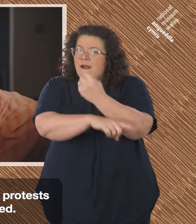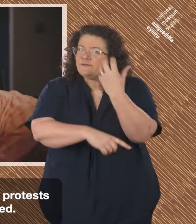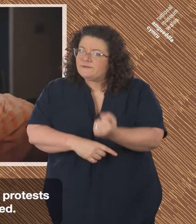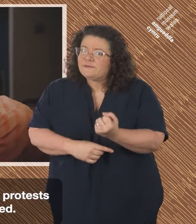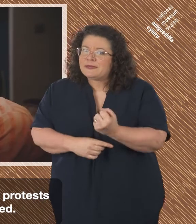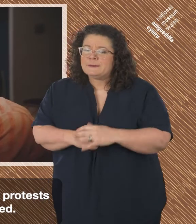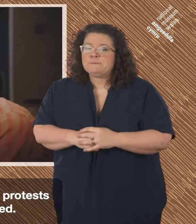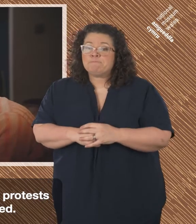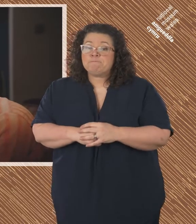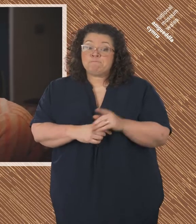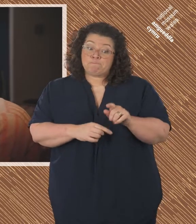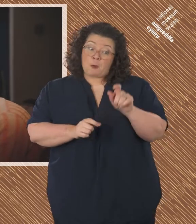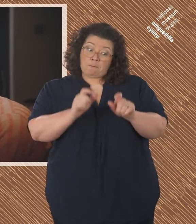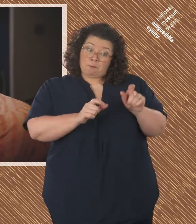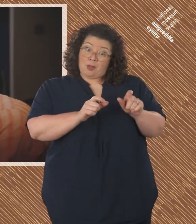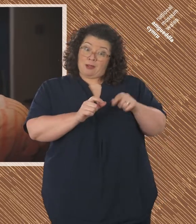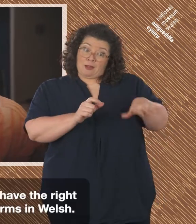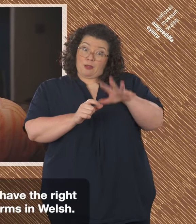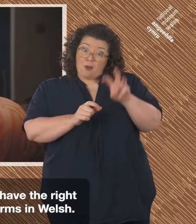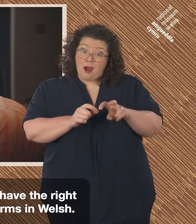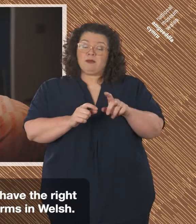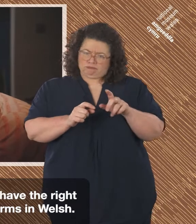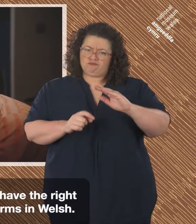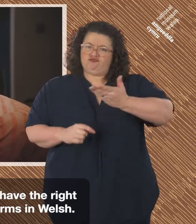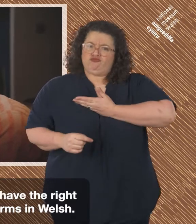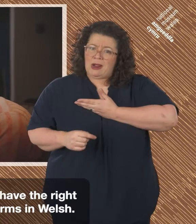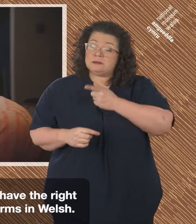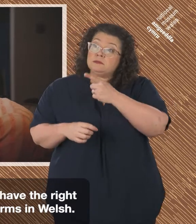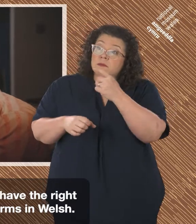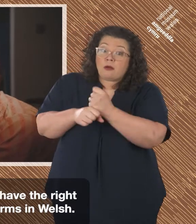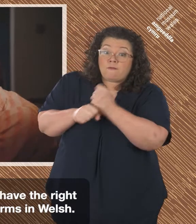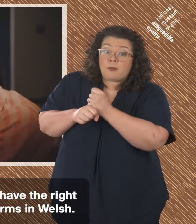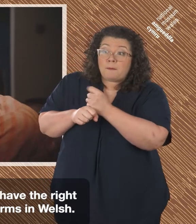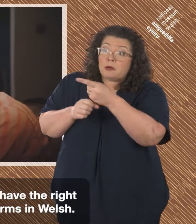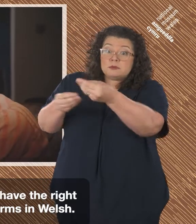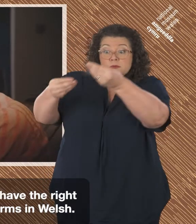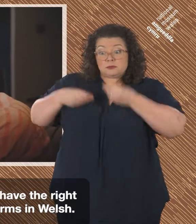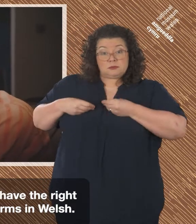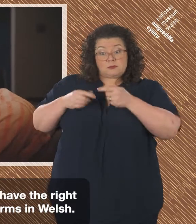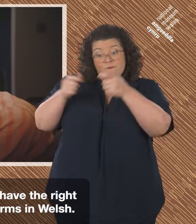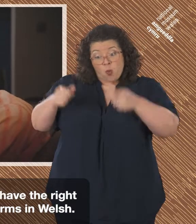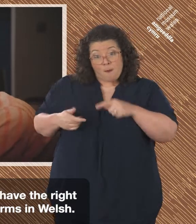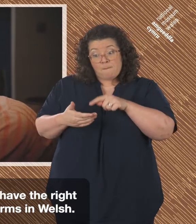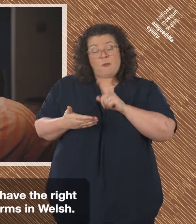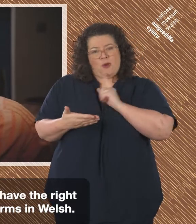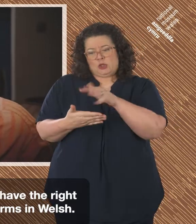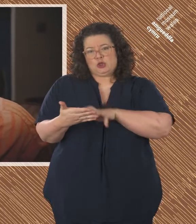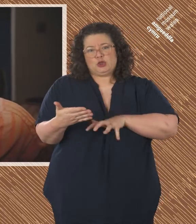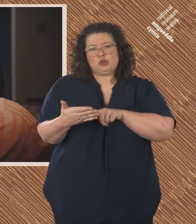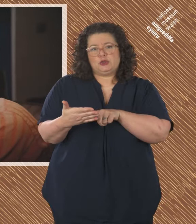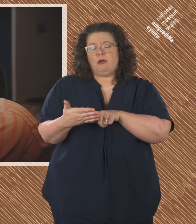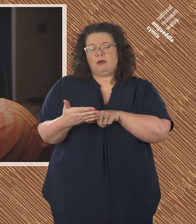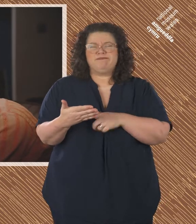protests have worked. People in Wales now have the right to get government forms in Welsh.